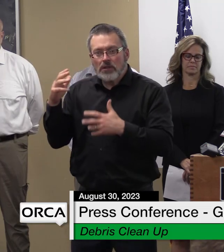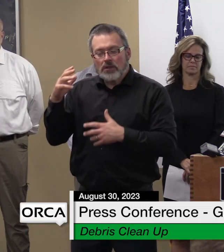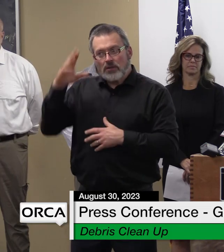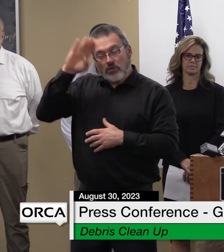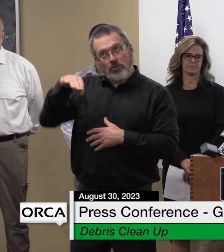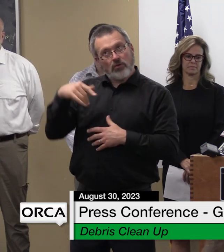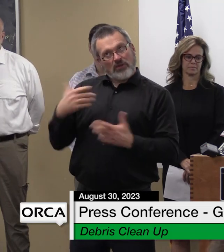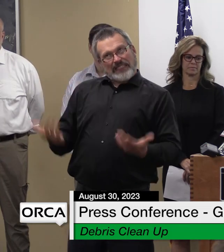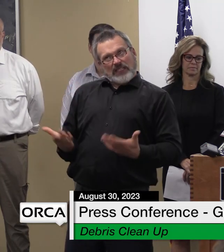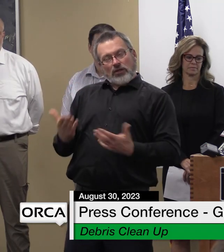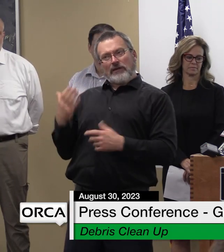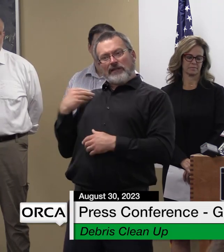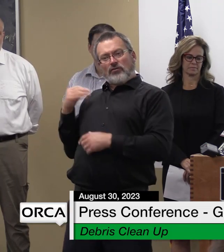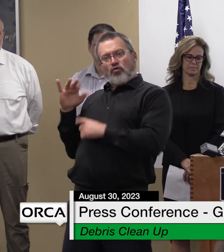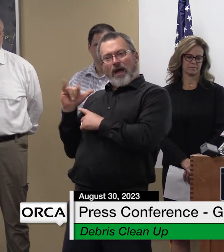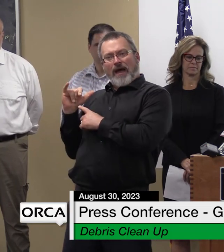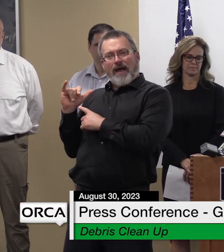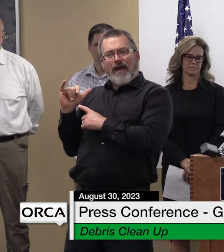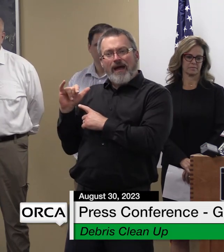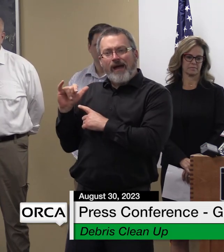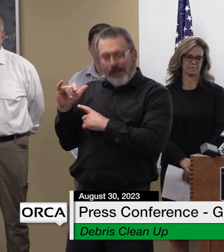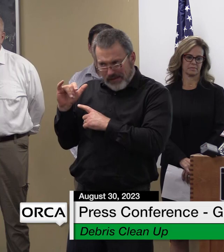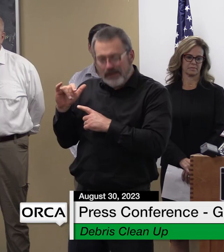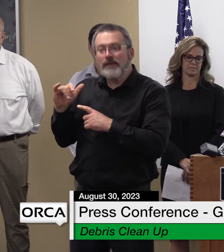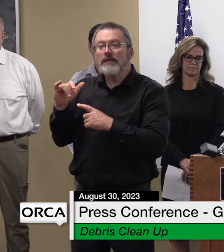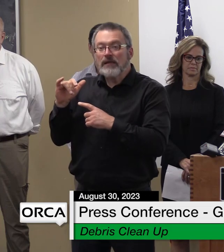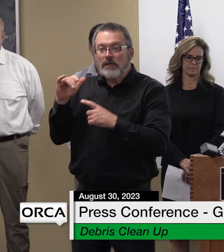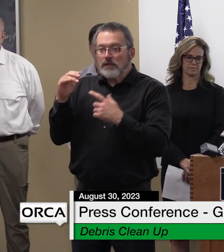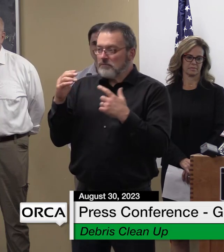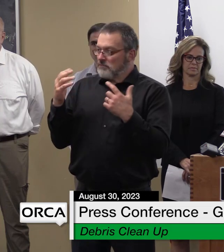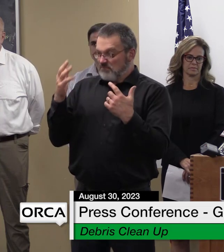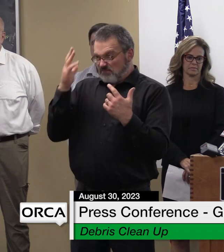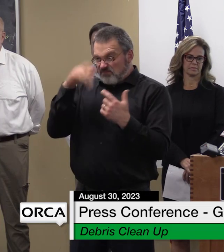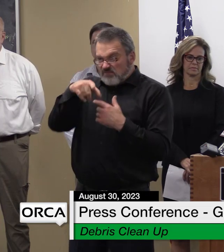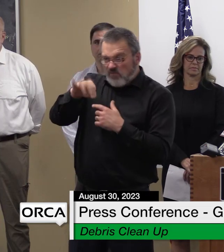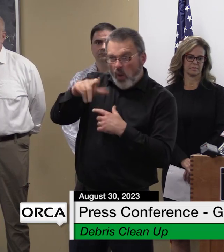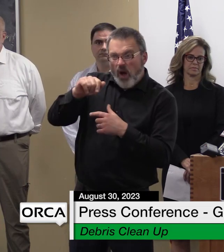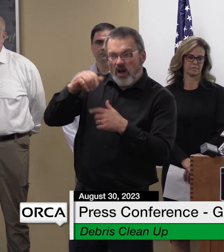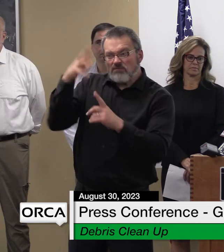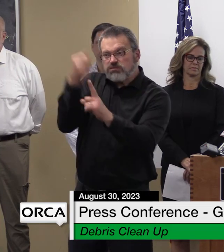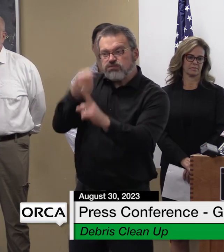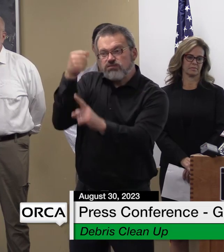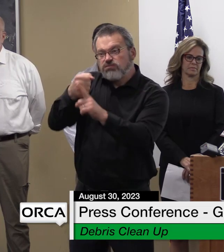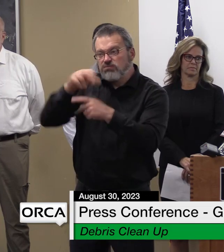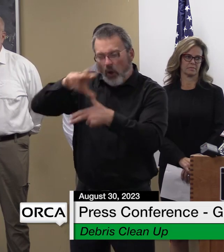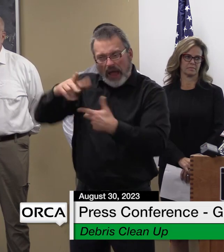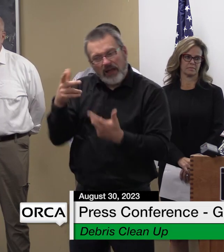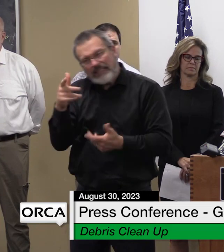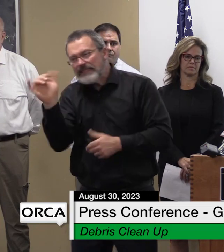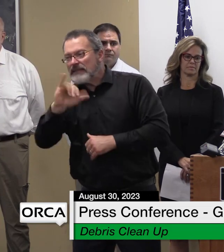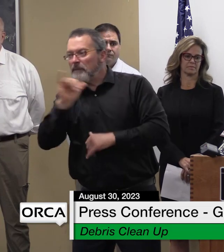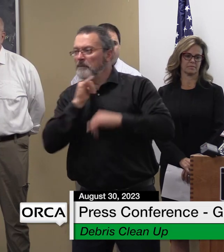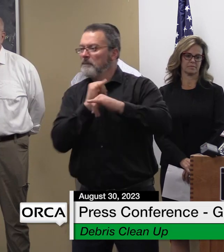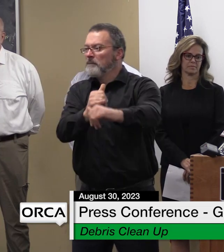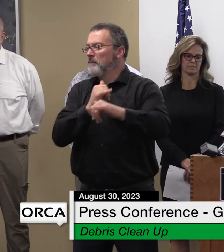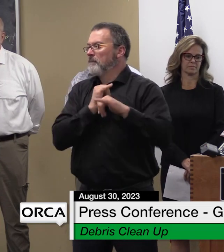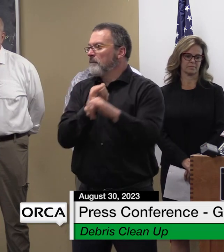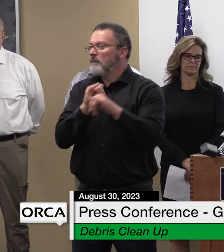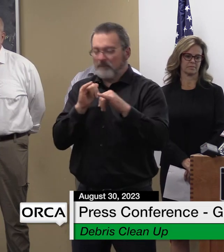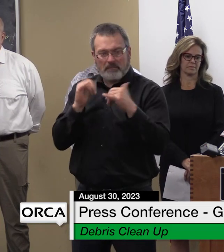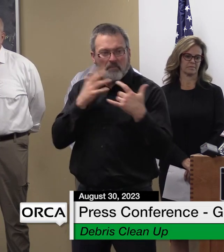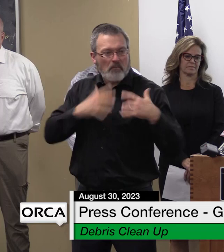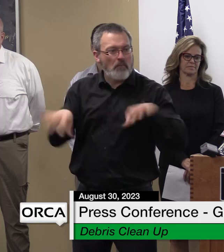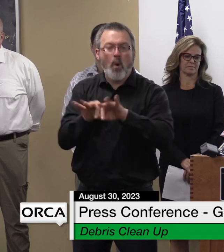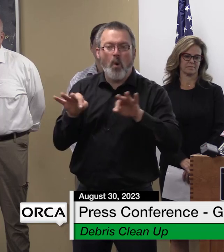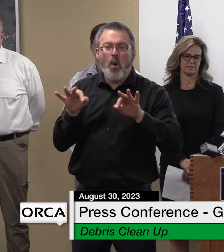here and could impact us with more rain in the coming weeks. One of the biggest concerns, and again, we can